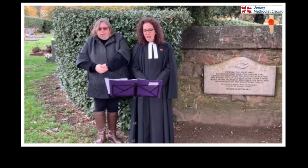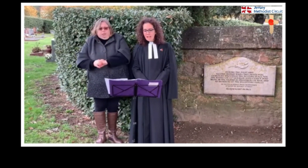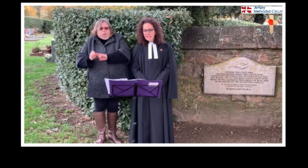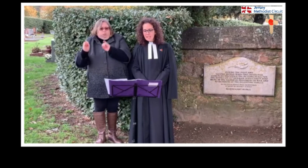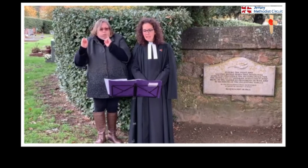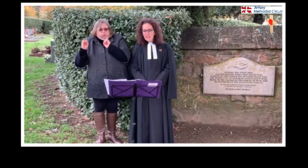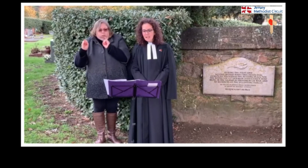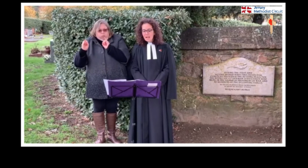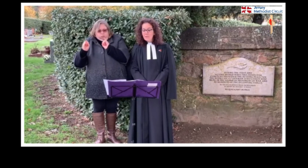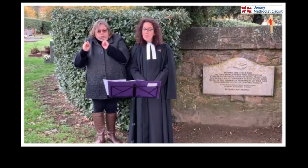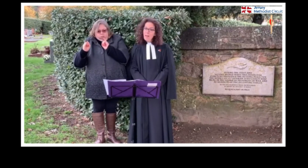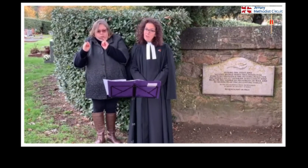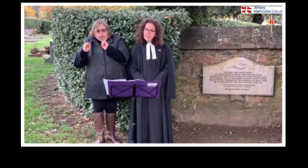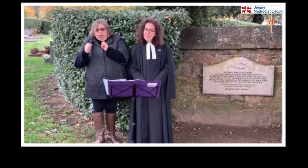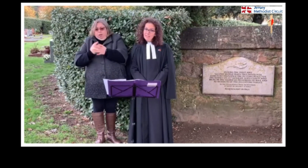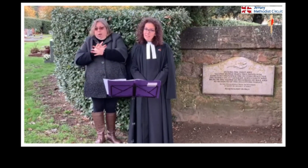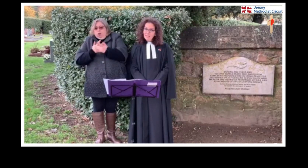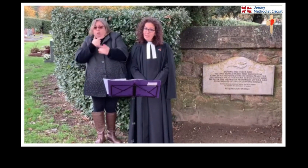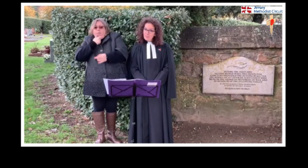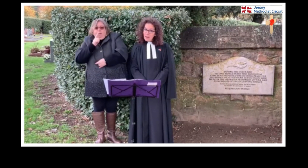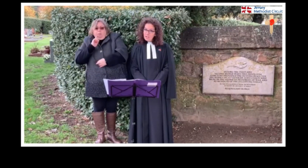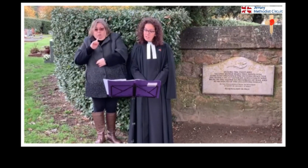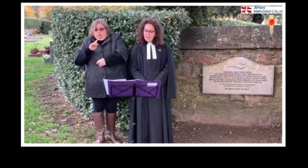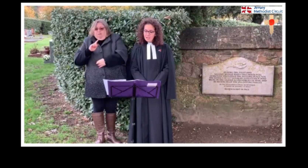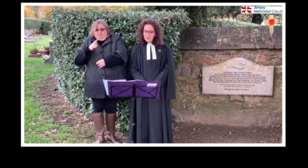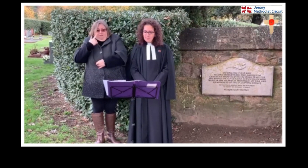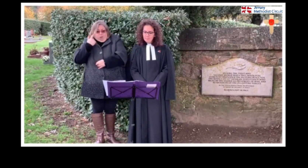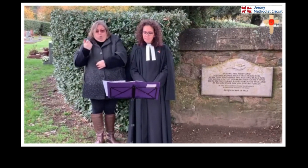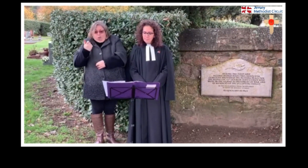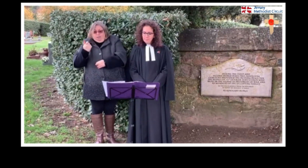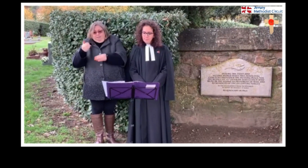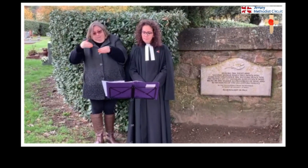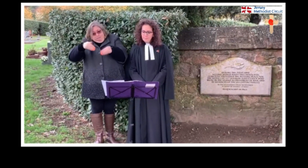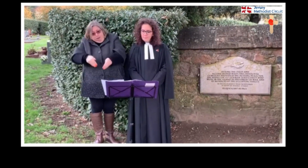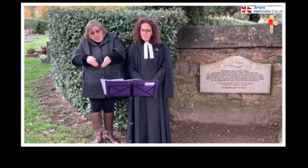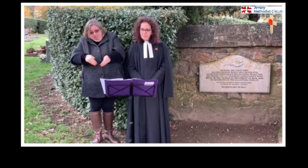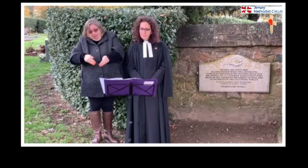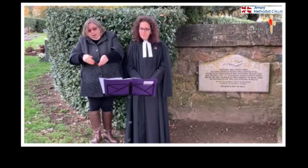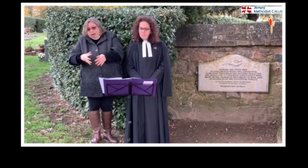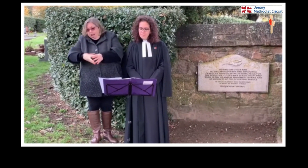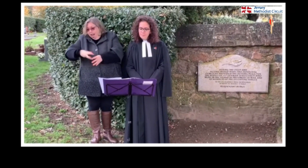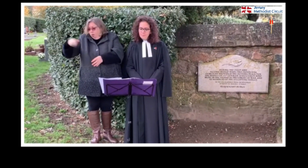for nationality, and reburied in the French section.